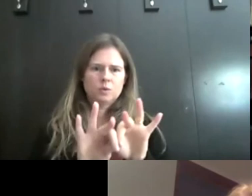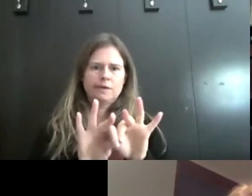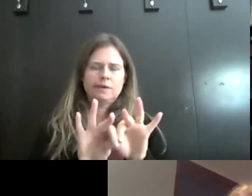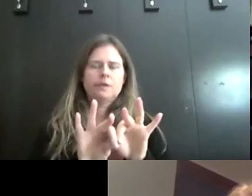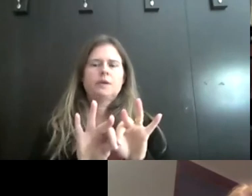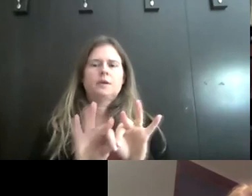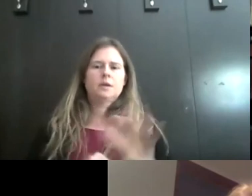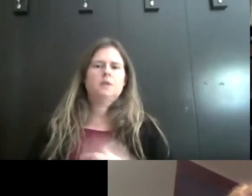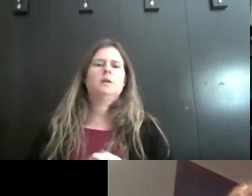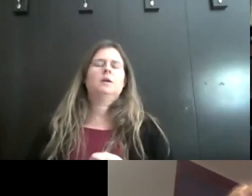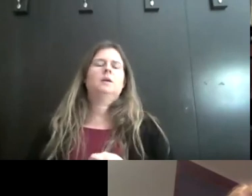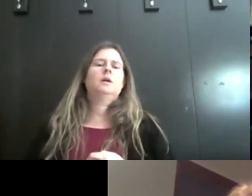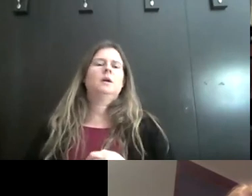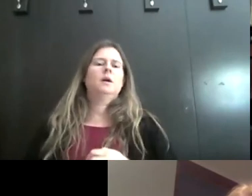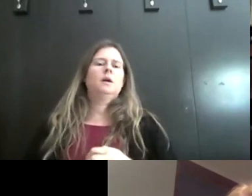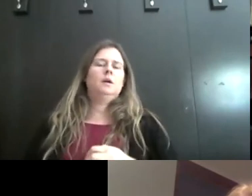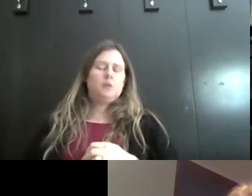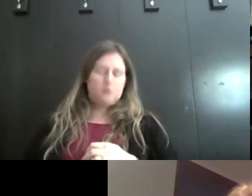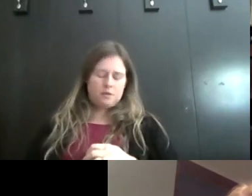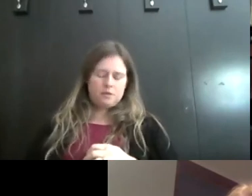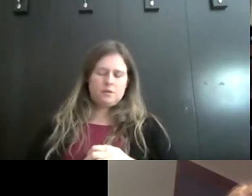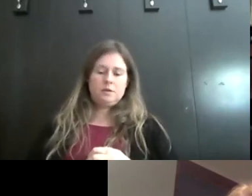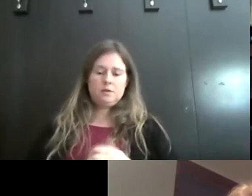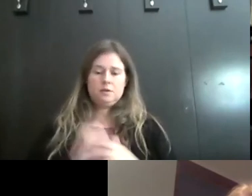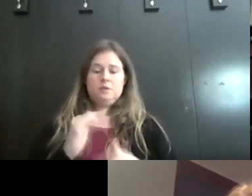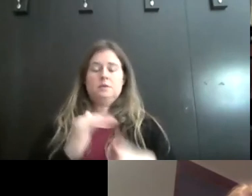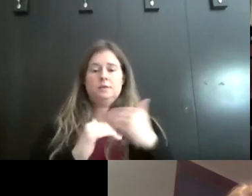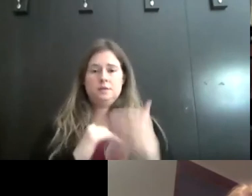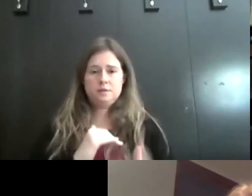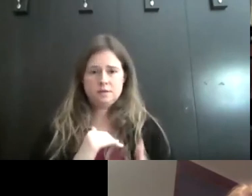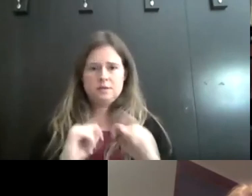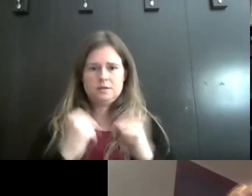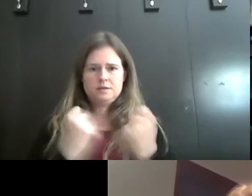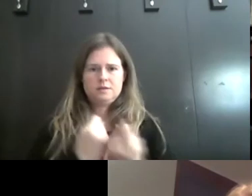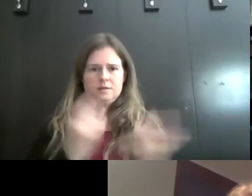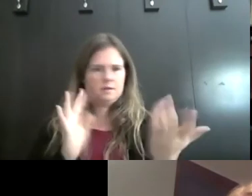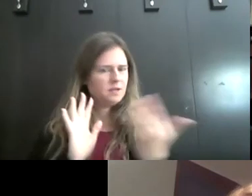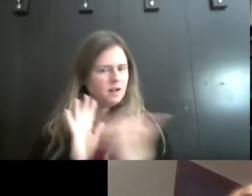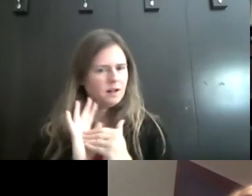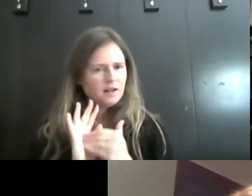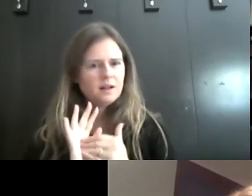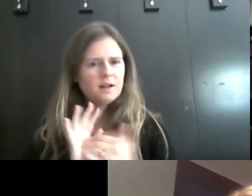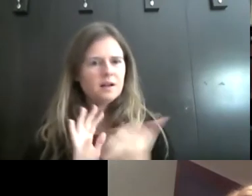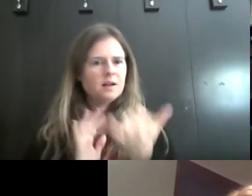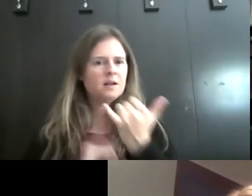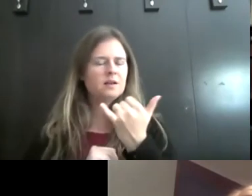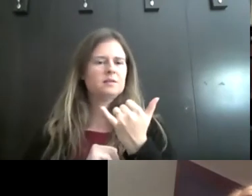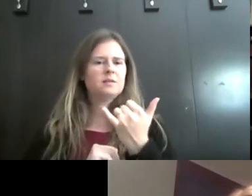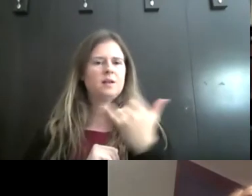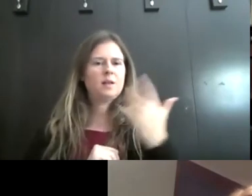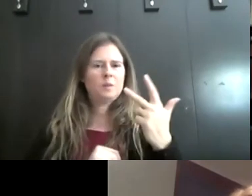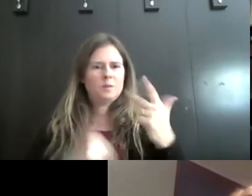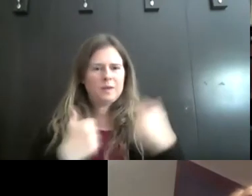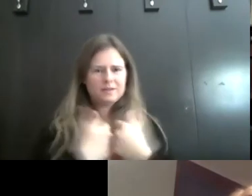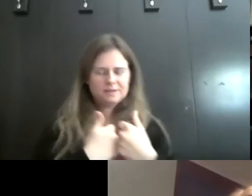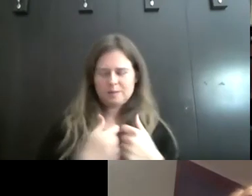definition. But the next time they made it, it was the exact same thing. They were up 3-1 on